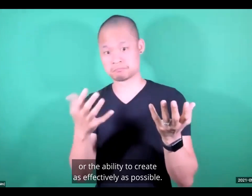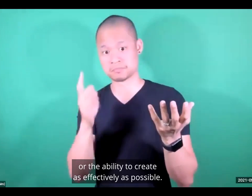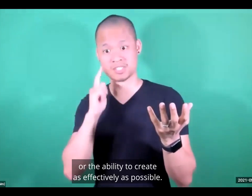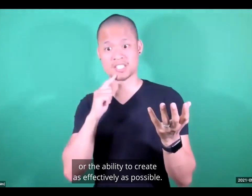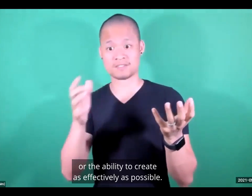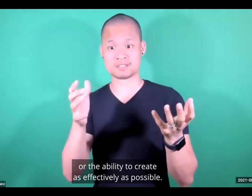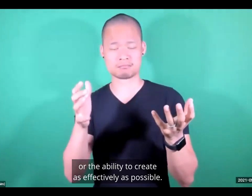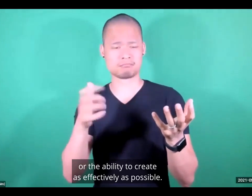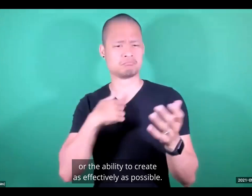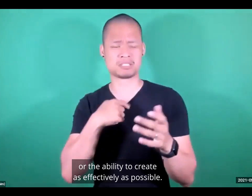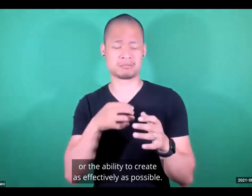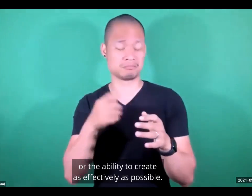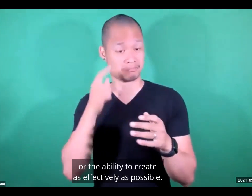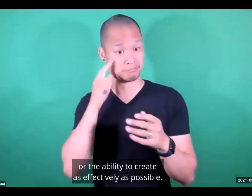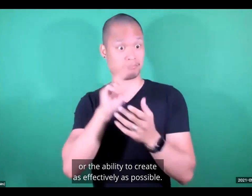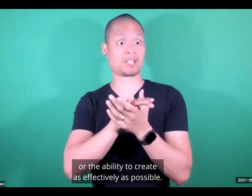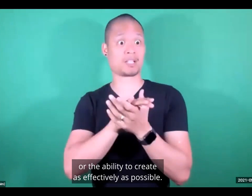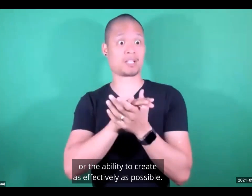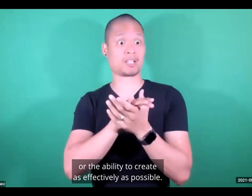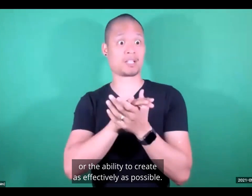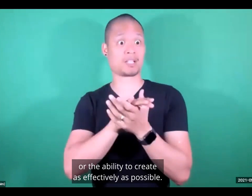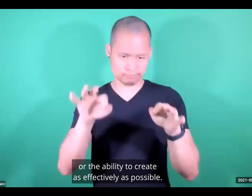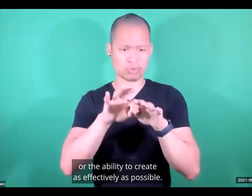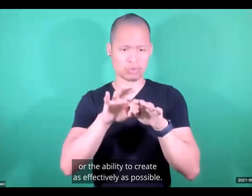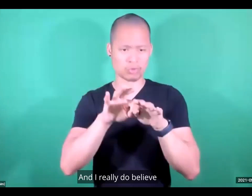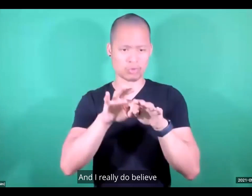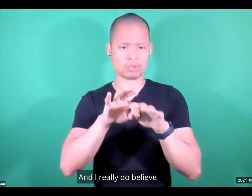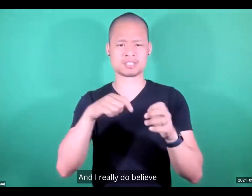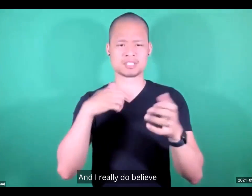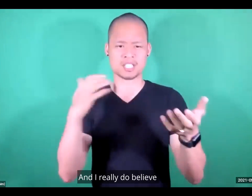or the ability to create as effectively as possible.